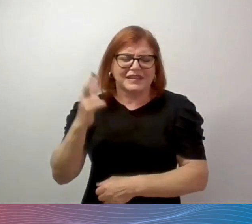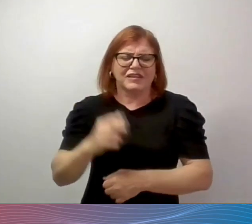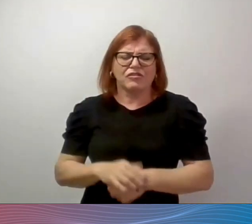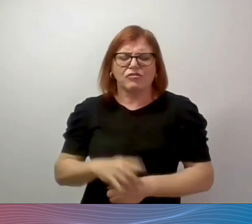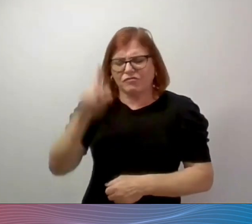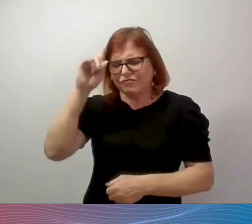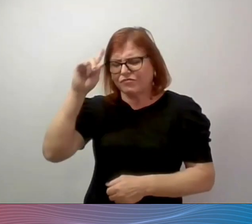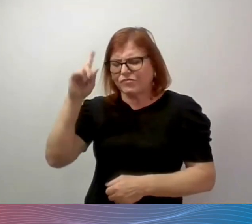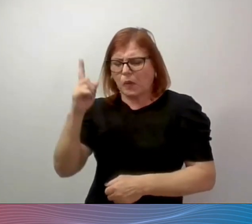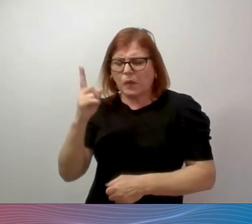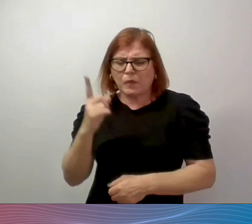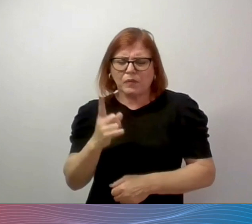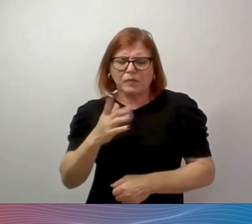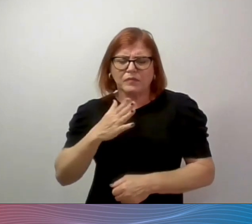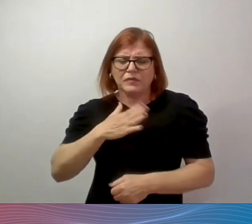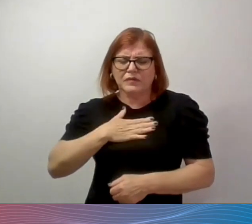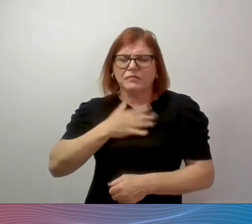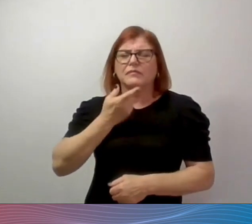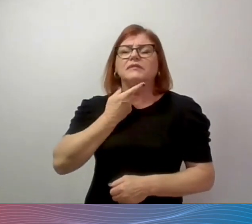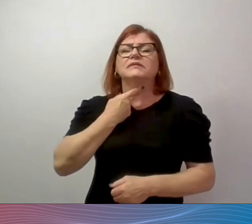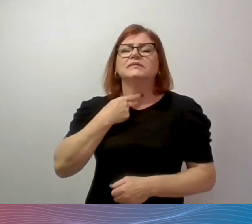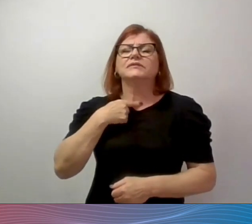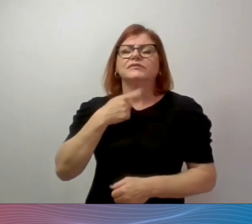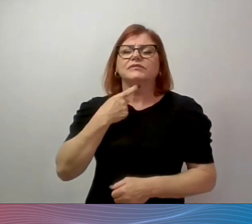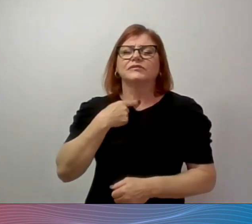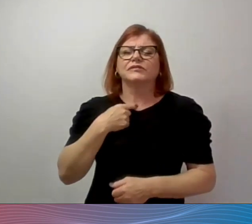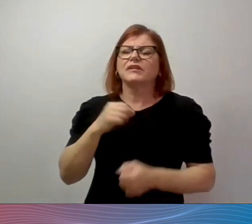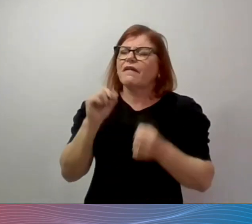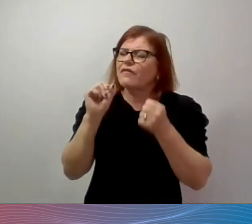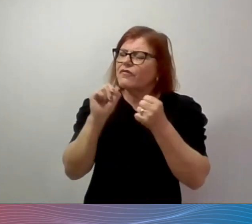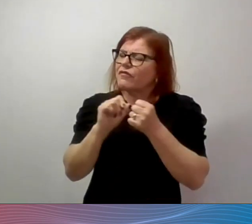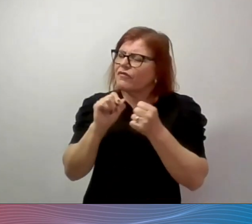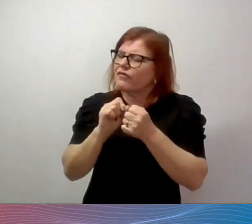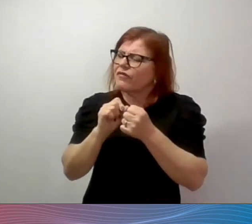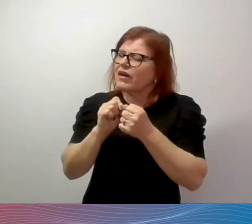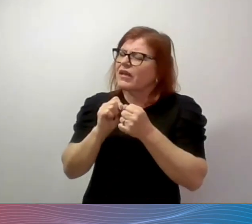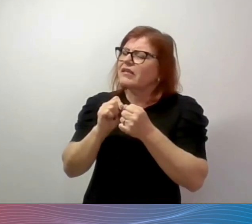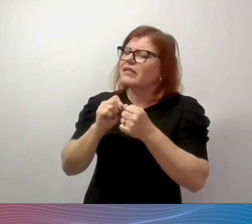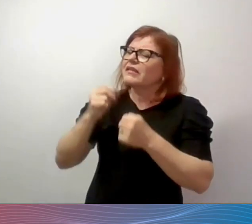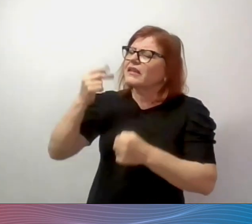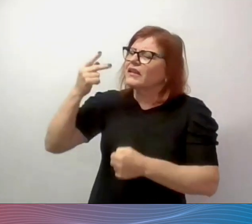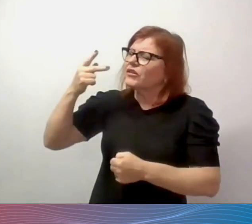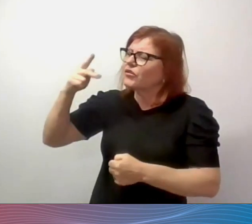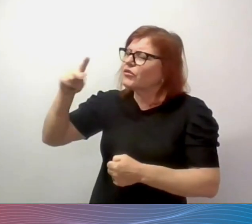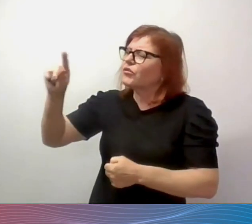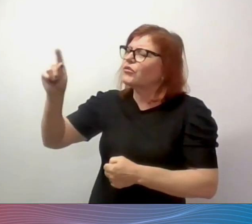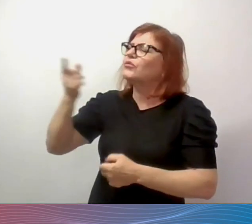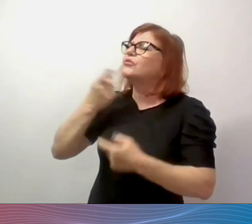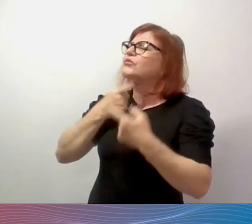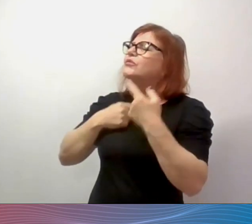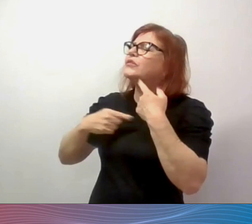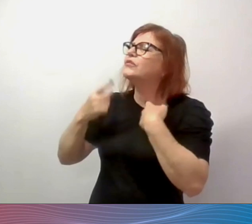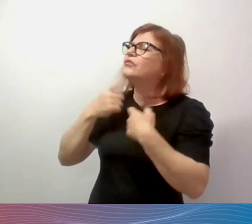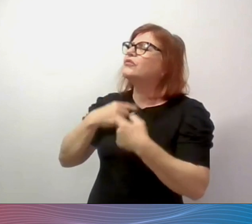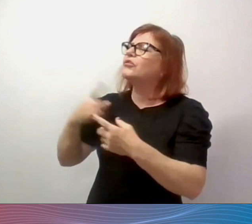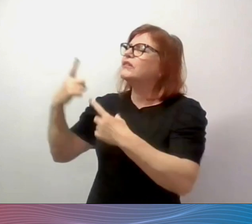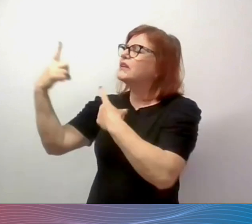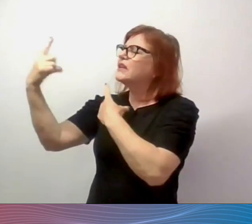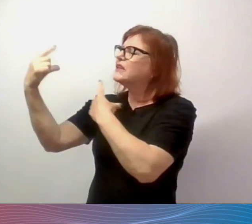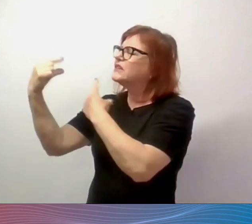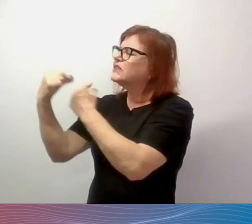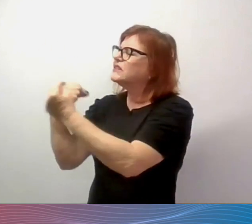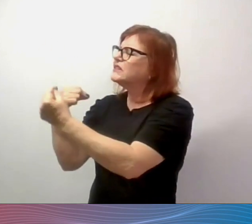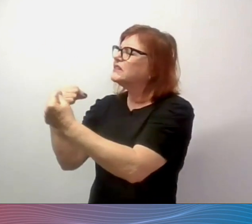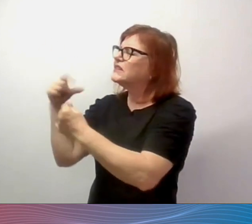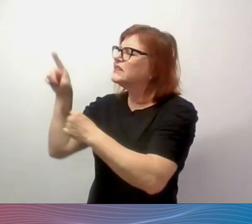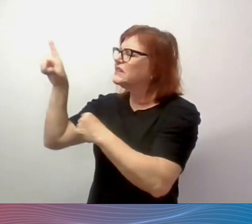Lord, rule my will. Faça a tua vontade tomando decisões na minha vontade. Lord,